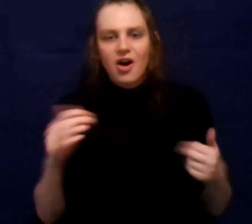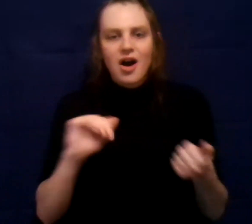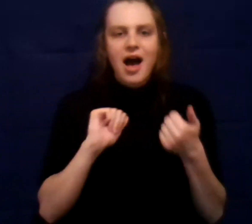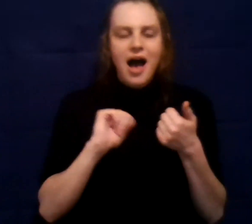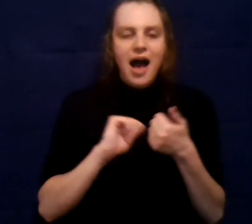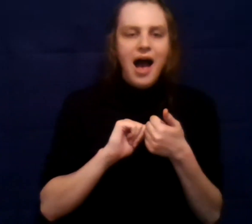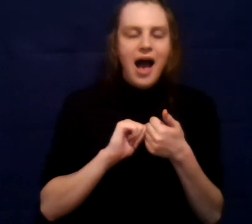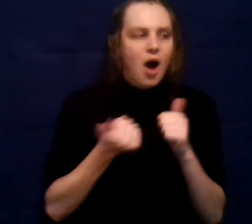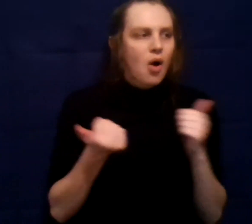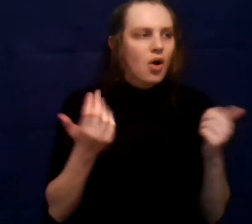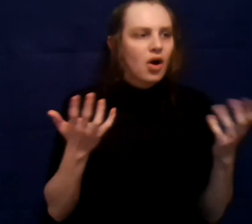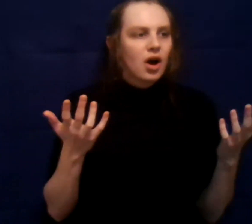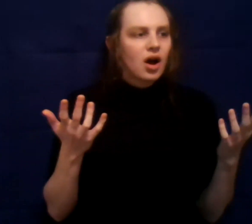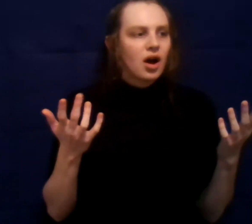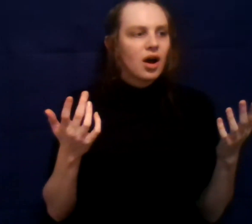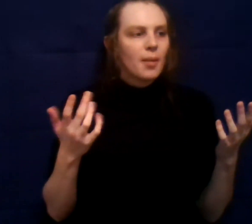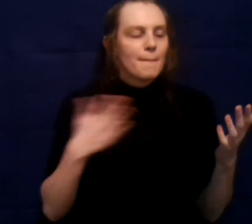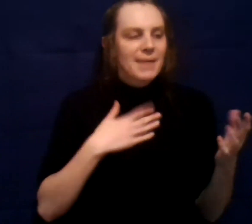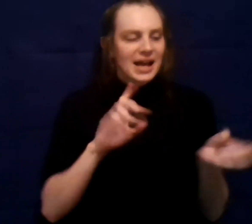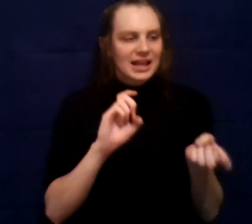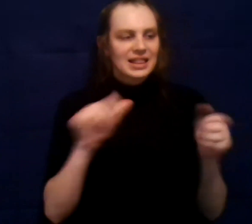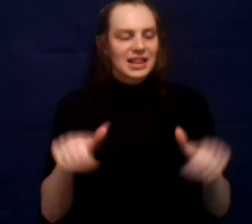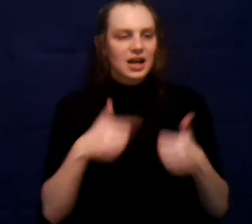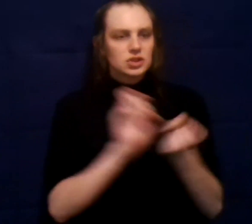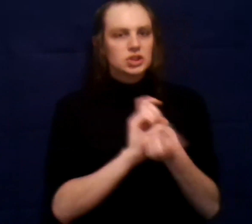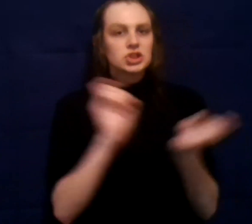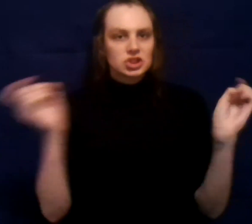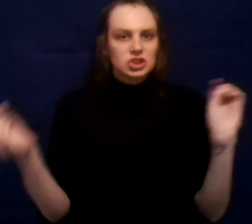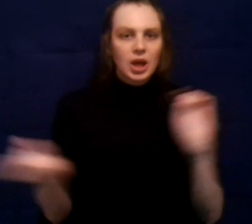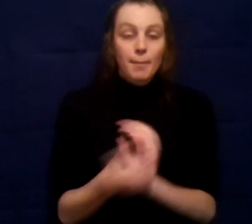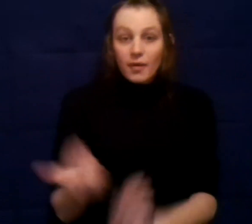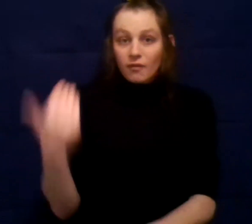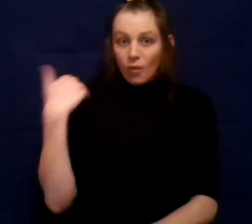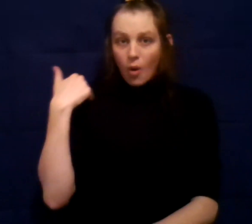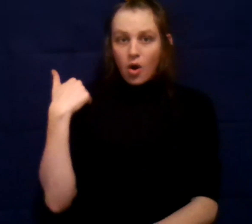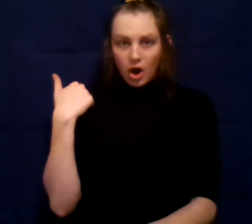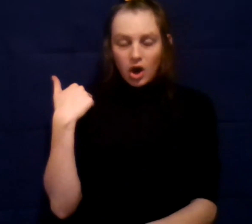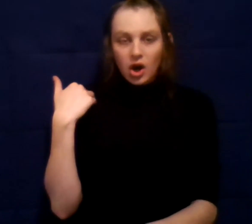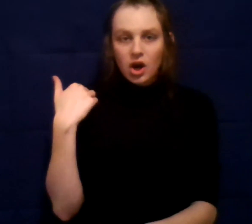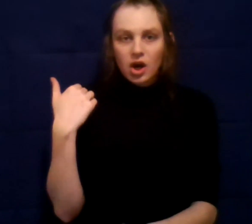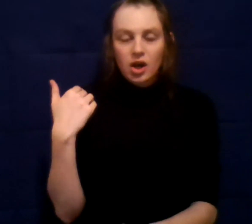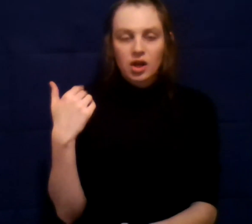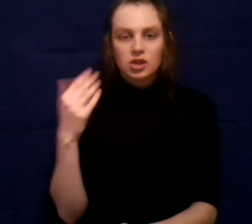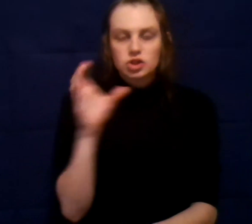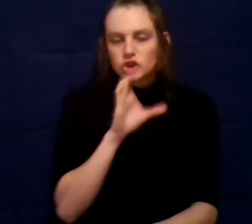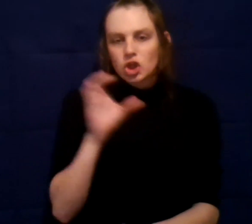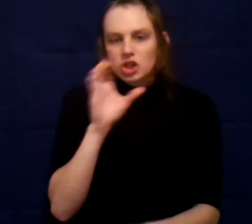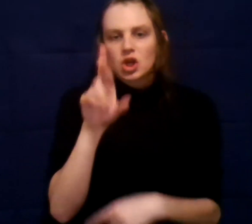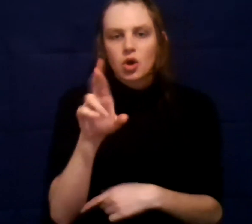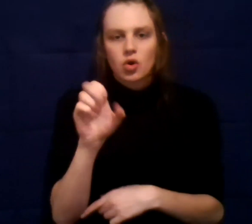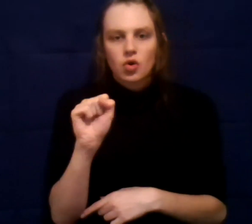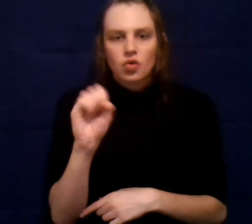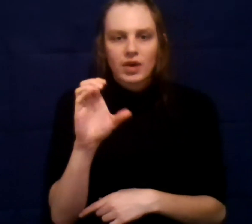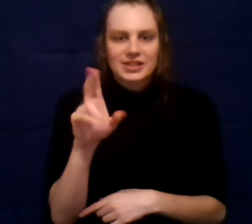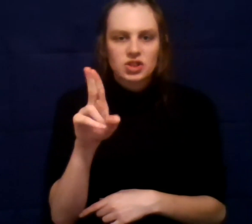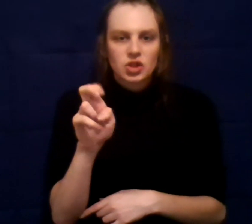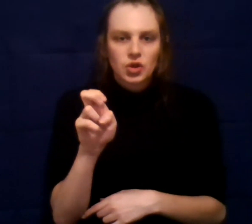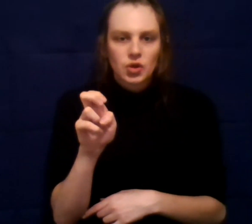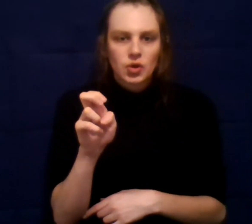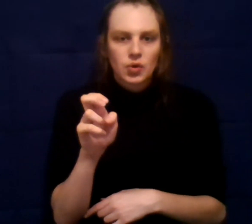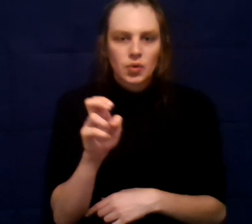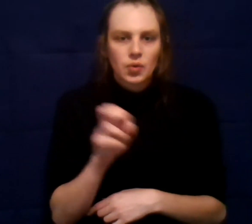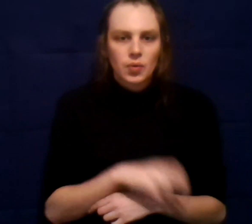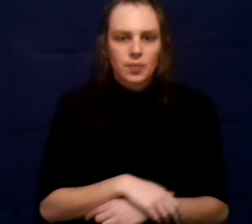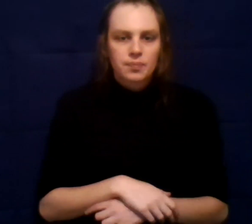rescue? Like it's just so it's just wild to me. And it's probably like the top of like every time I do a gratitude